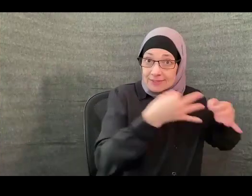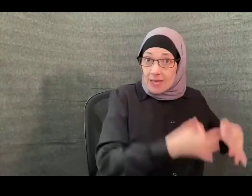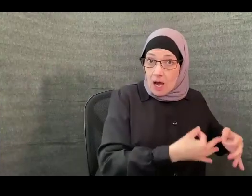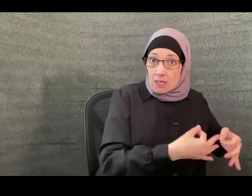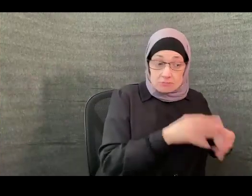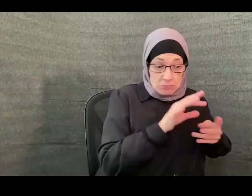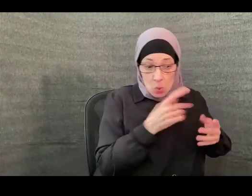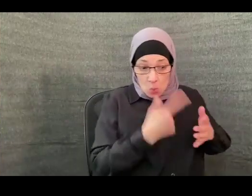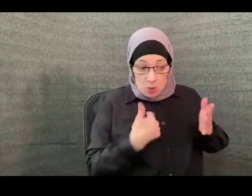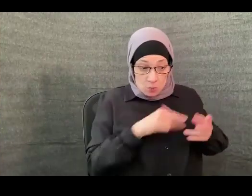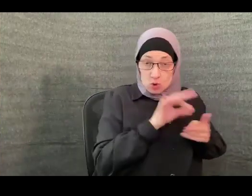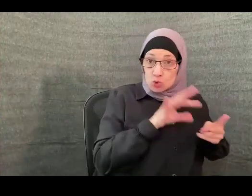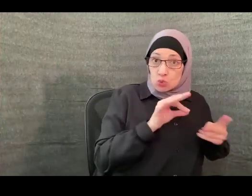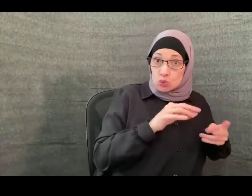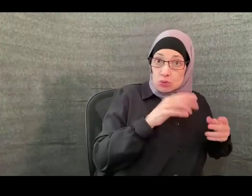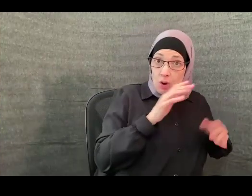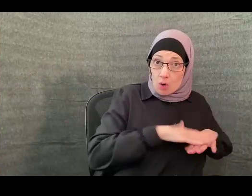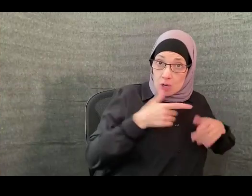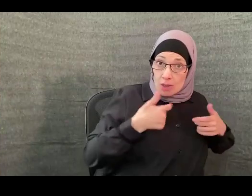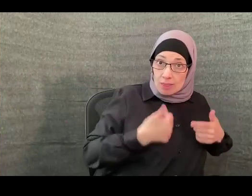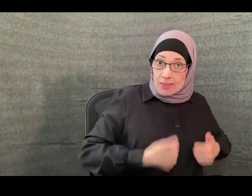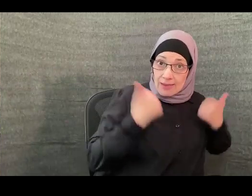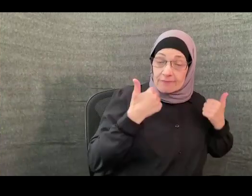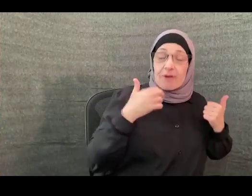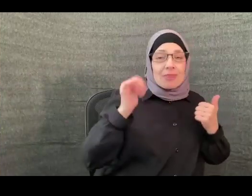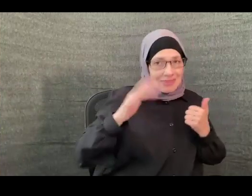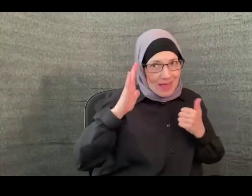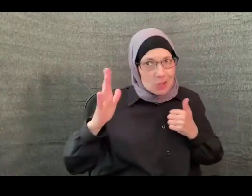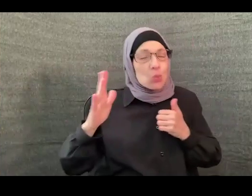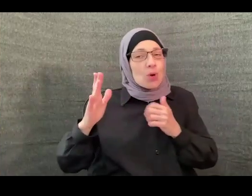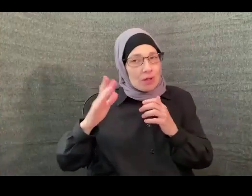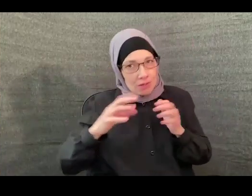Their fate was sealed by their choices.